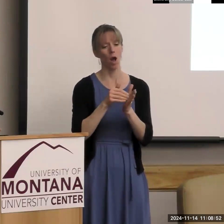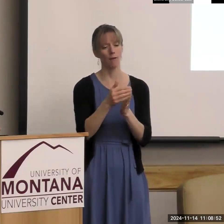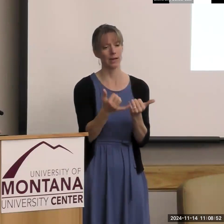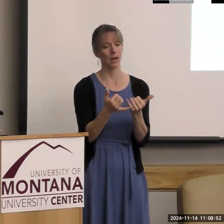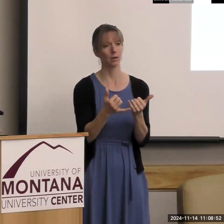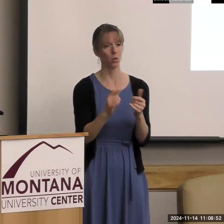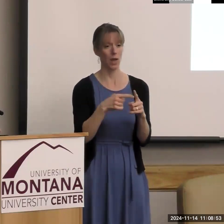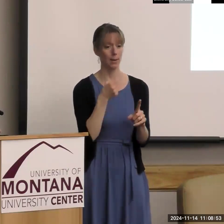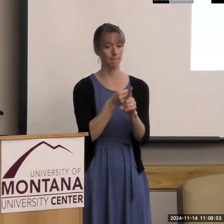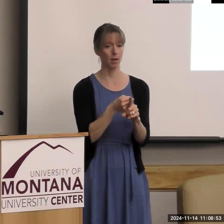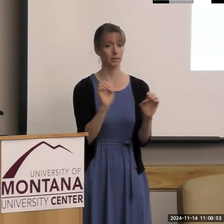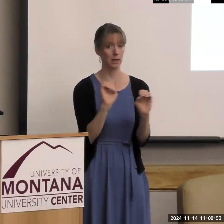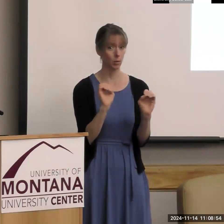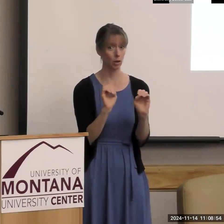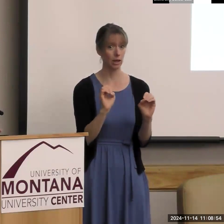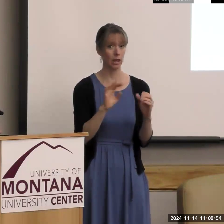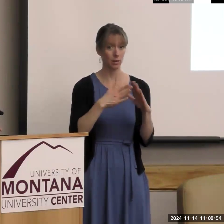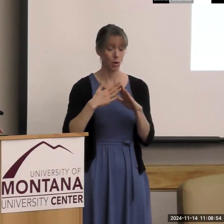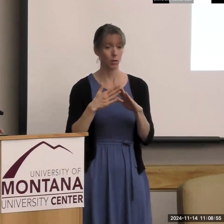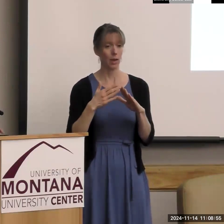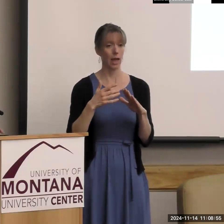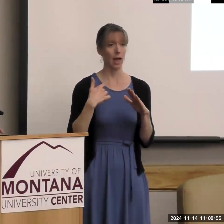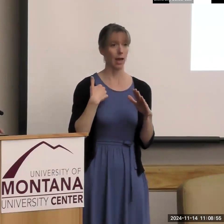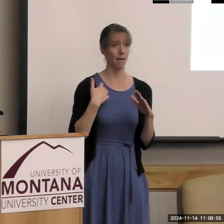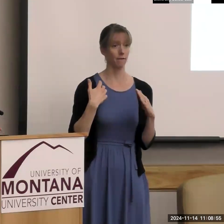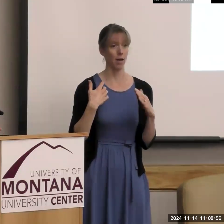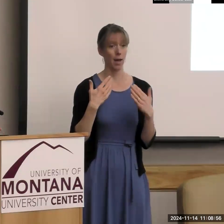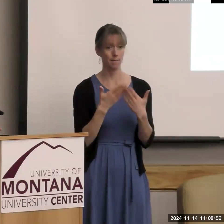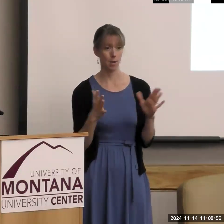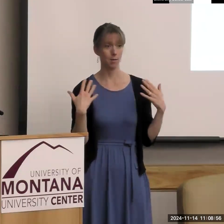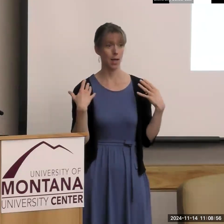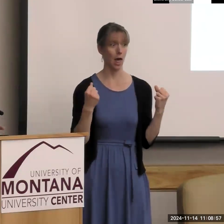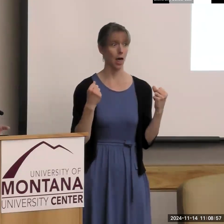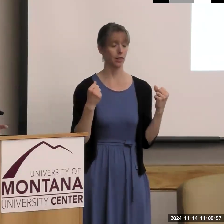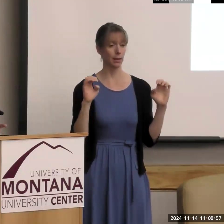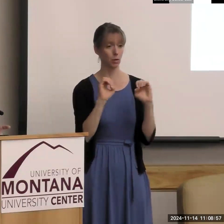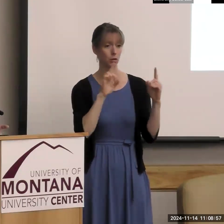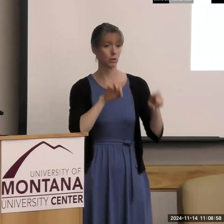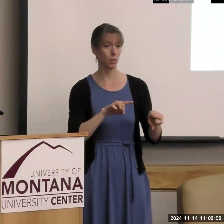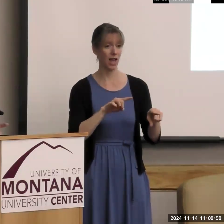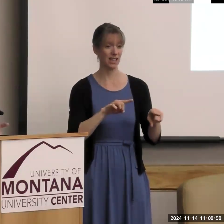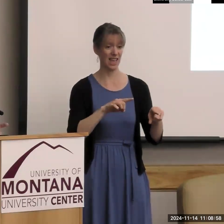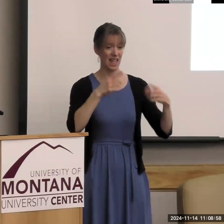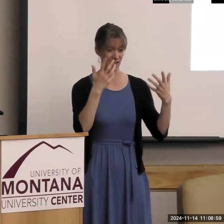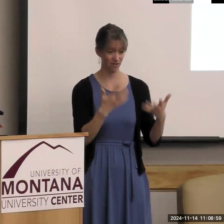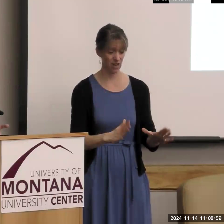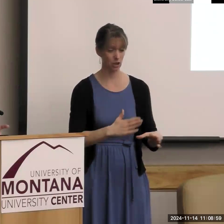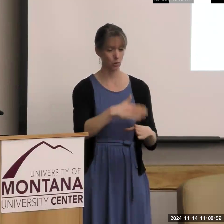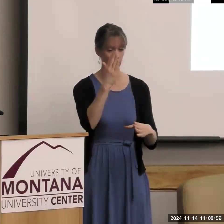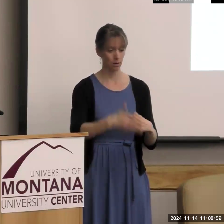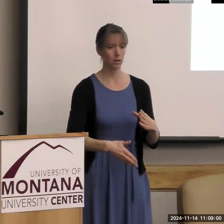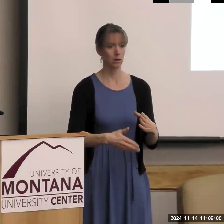have an emergency in a community and we have a public health emergency response, and we do a debriefing afterwards. We do the hot wash. We